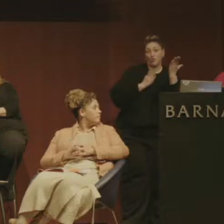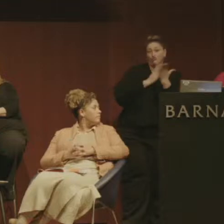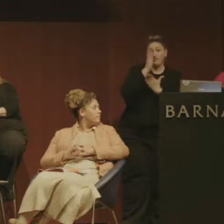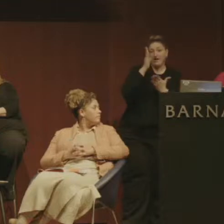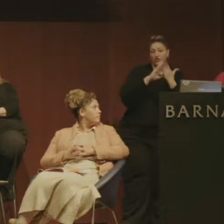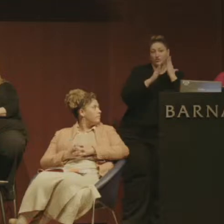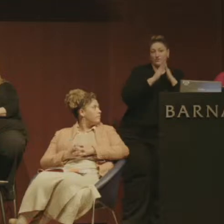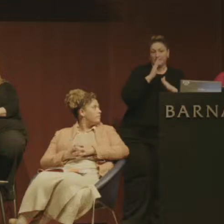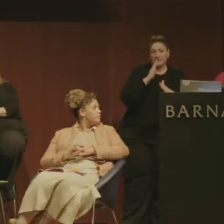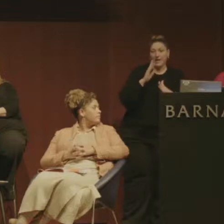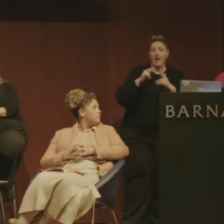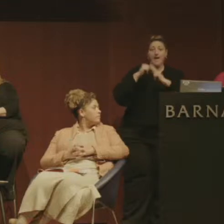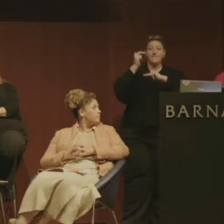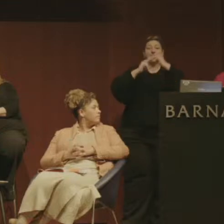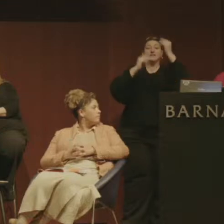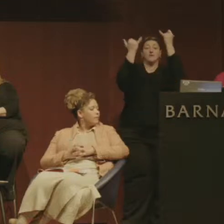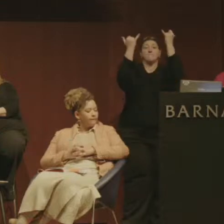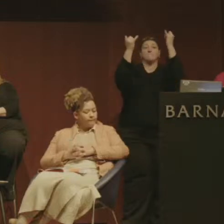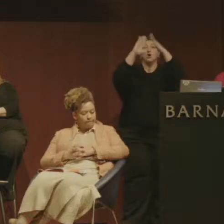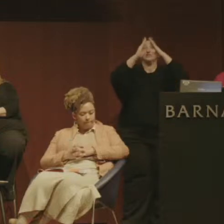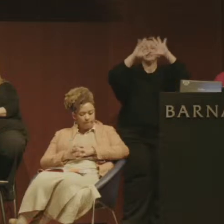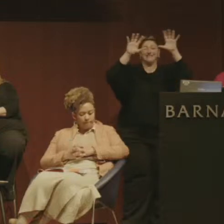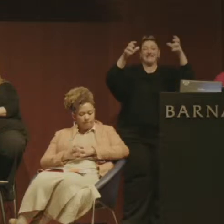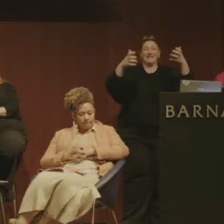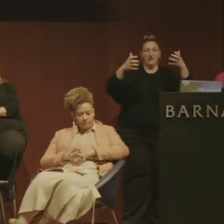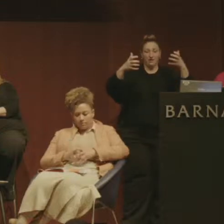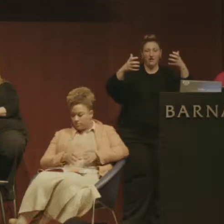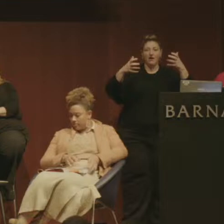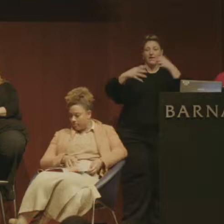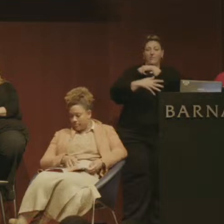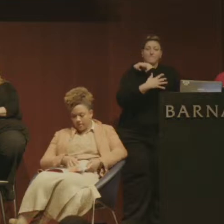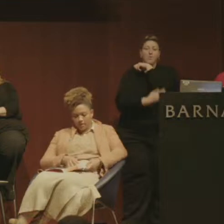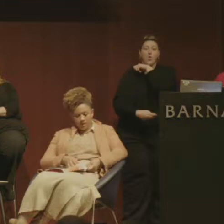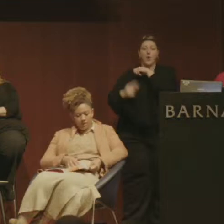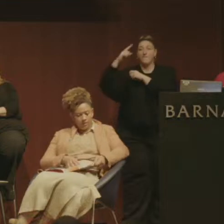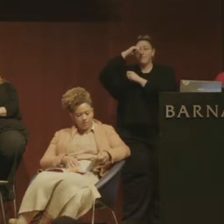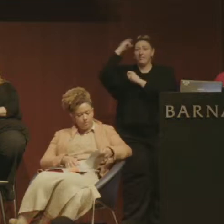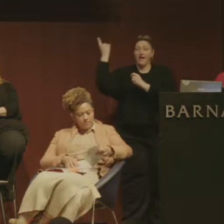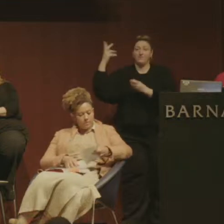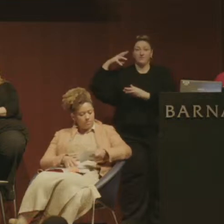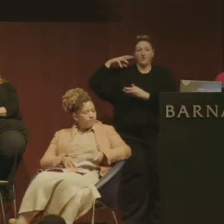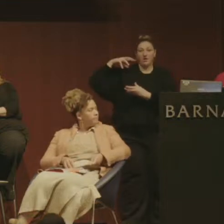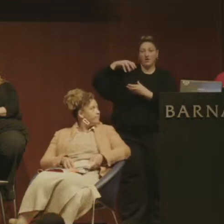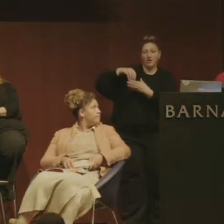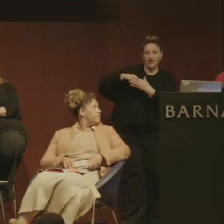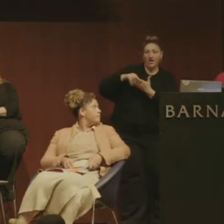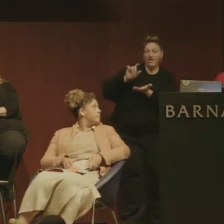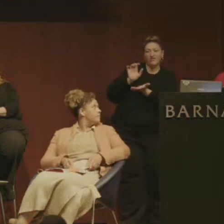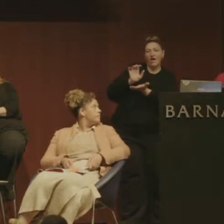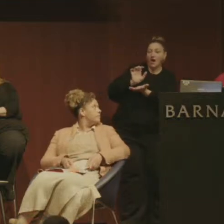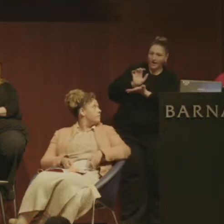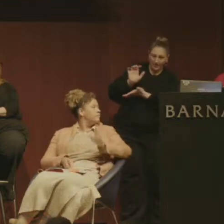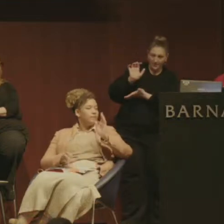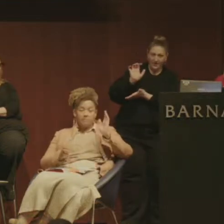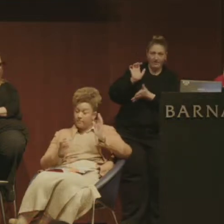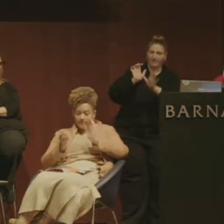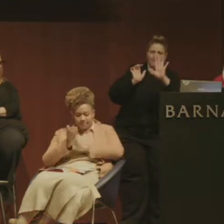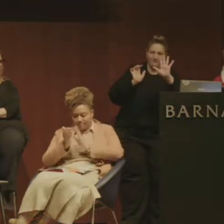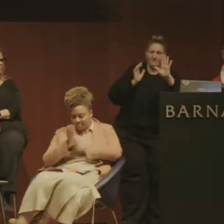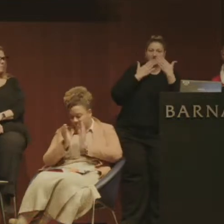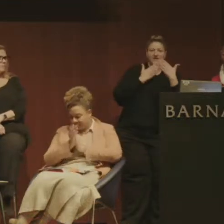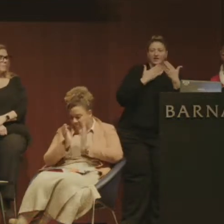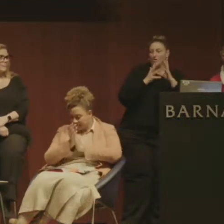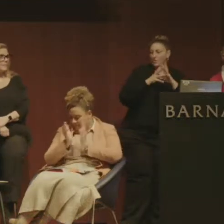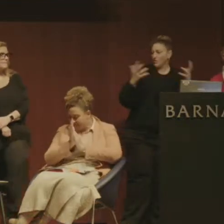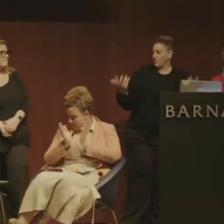and building a modern city that includes poor Black people rather than eliminating them. Thank you.